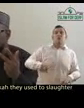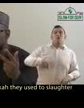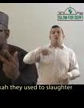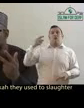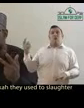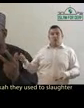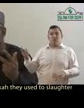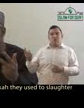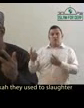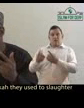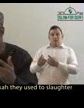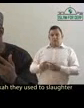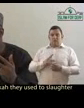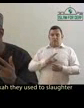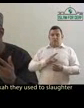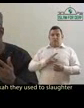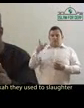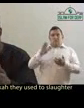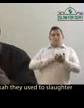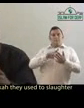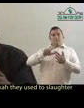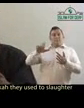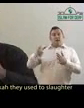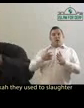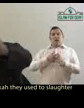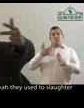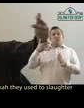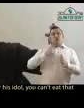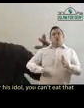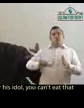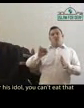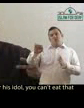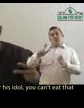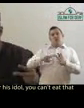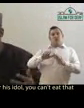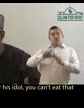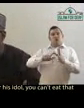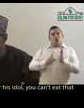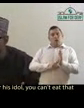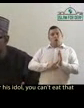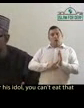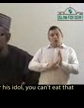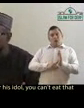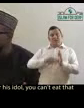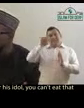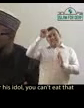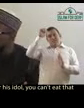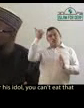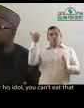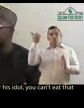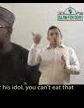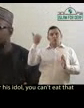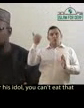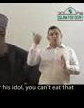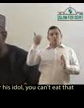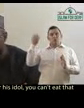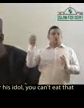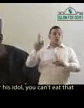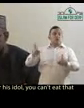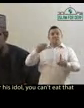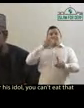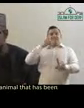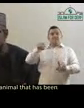Allah. Like the non-Muslims of Mecca, they used to slaughter for their idols. Sikh, Hindu, you may slaughter for his idol. You